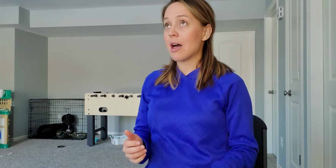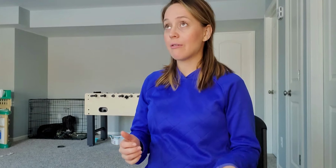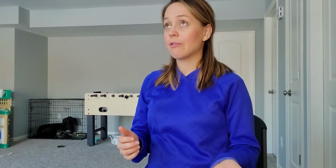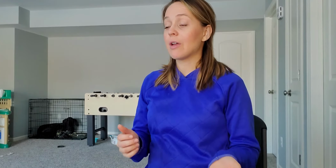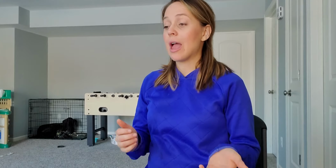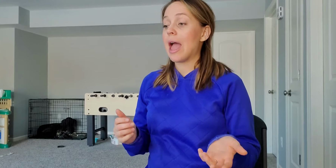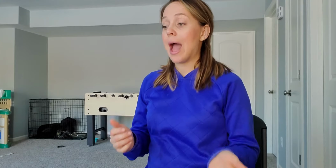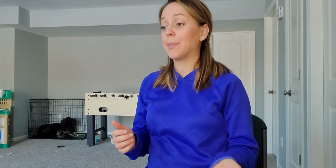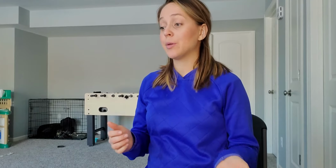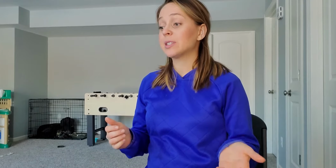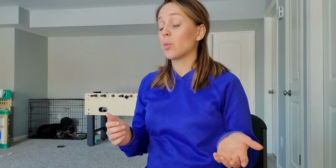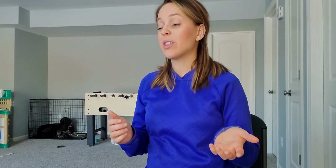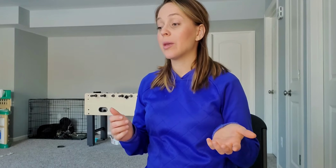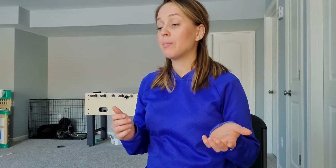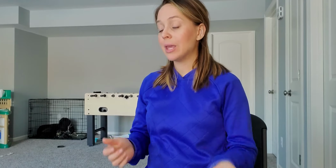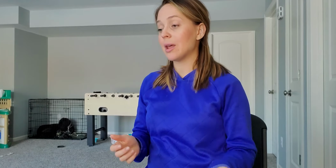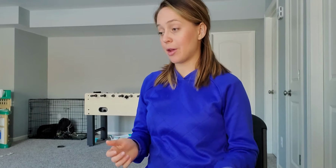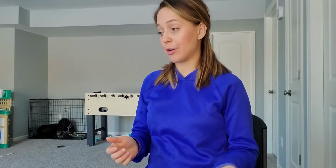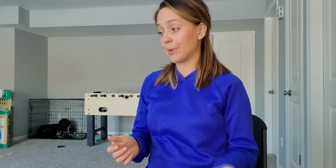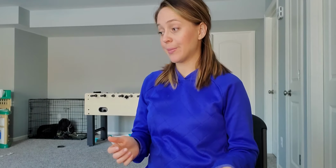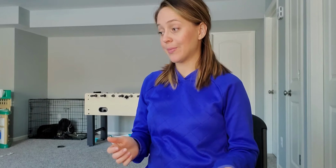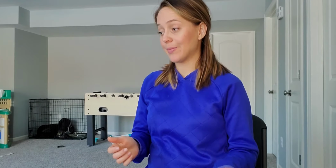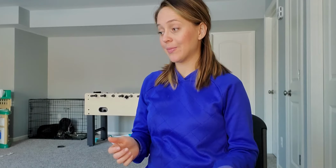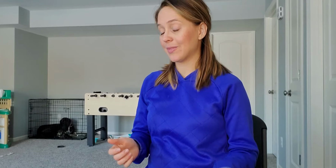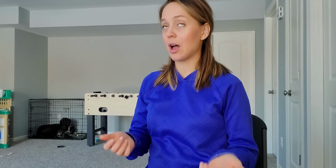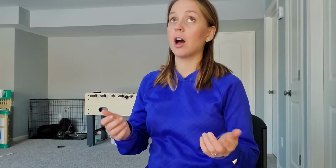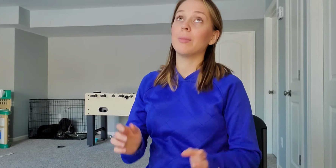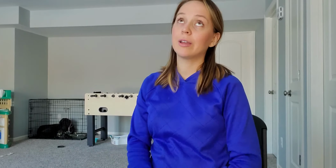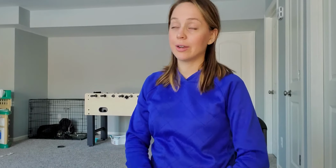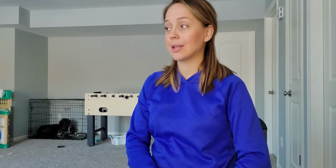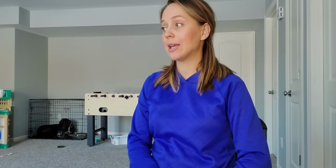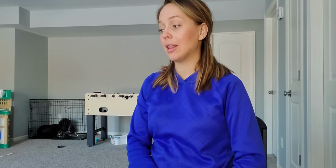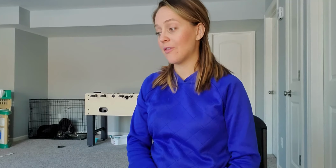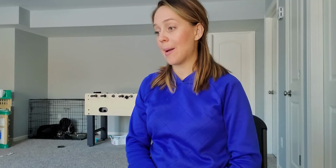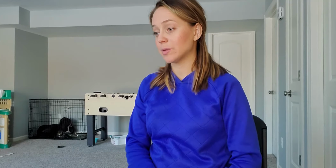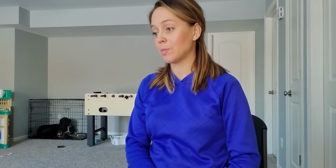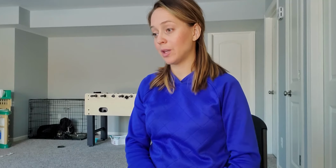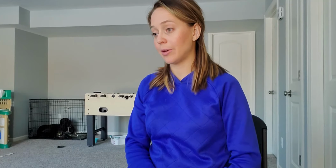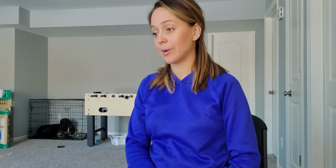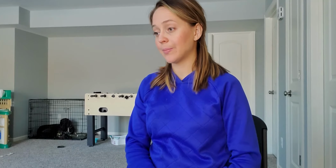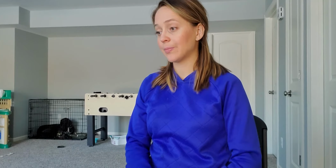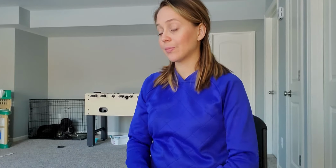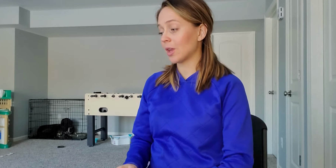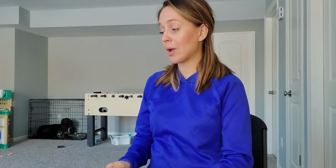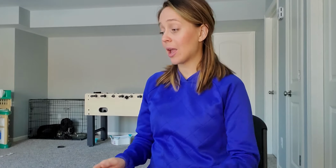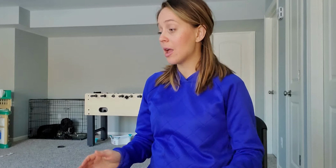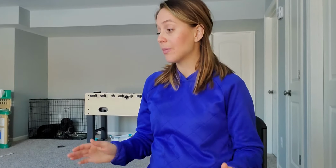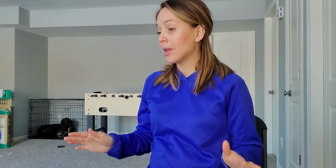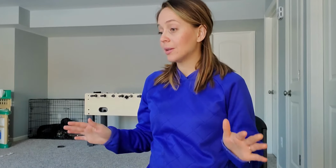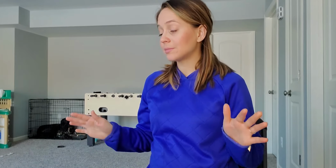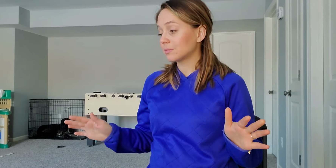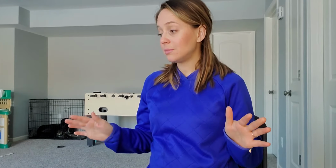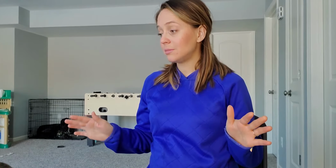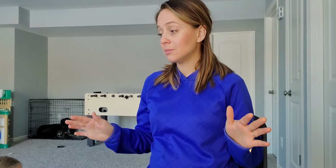love apples with peanut butter. Oh my goodness. I love apples with peanut butter. Okay. I love bananas